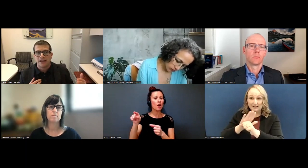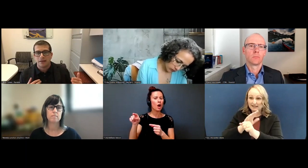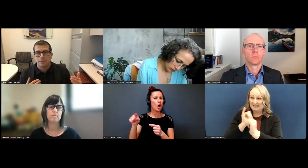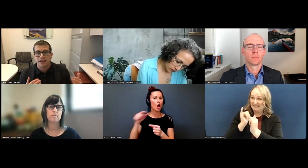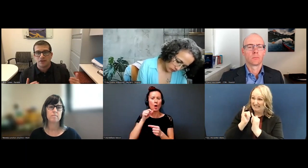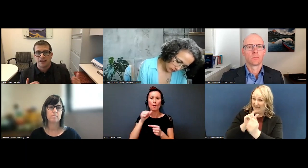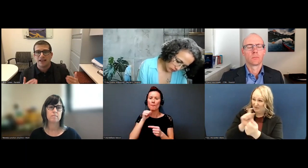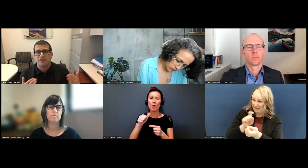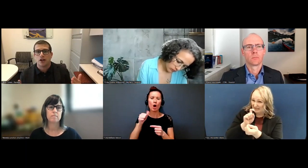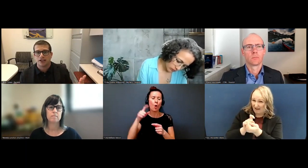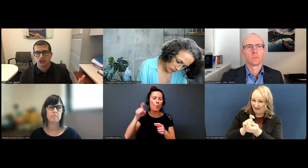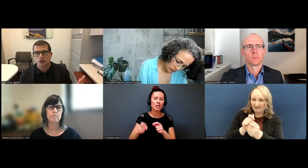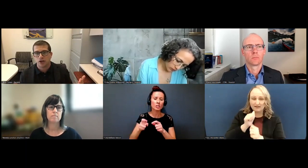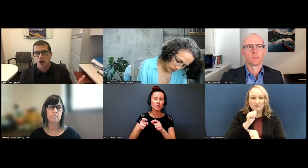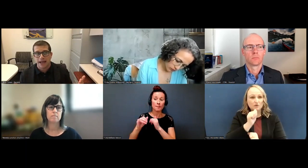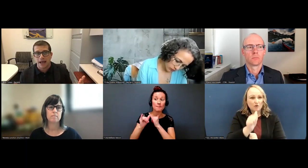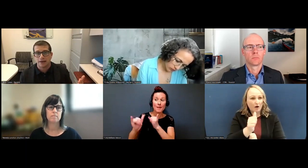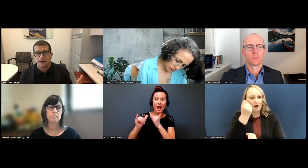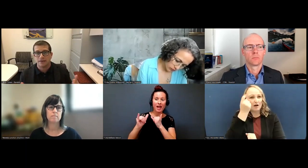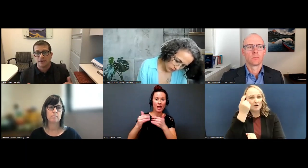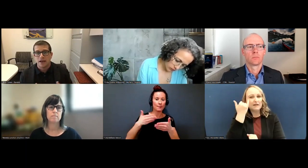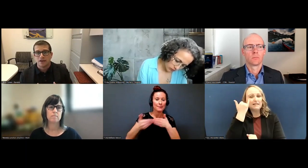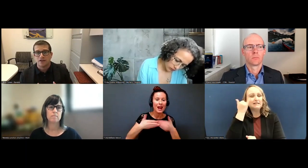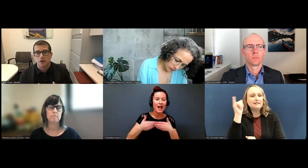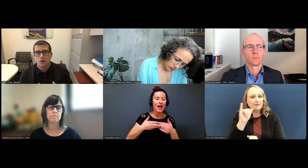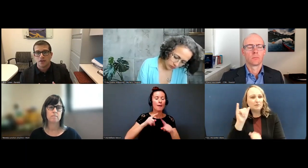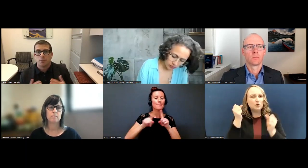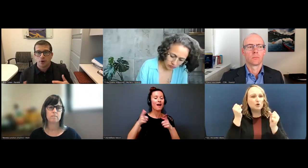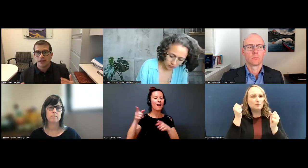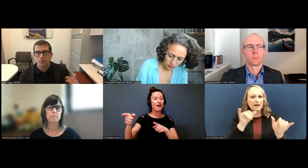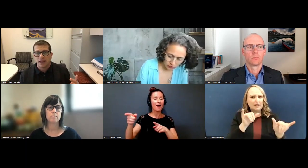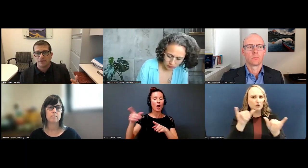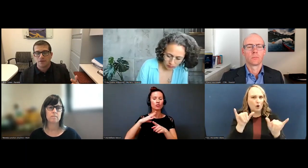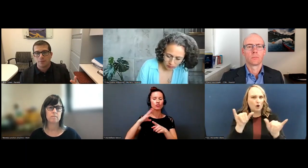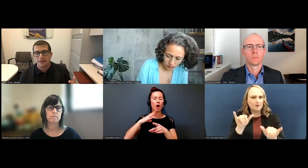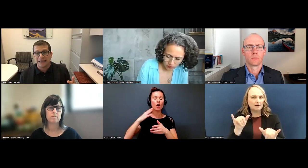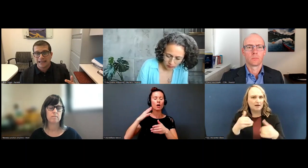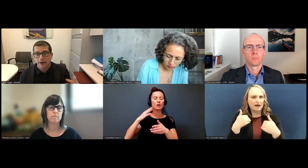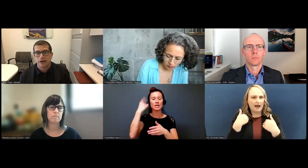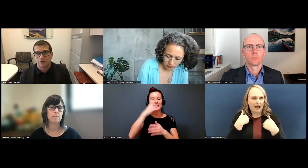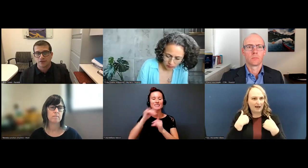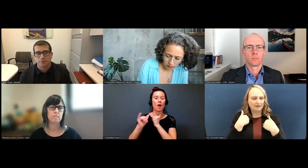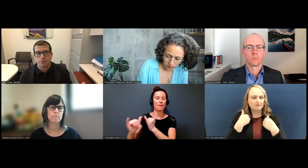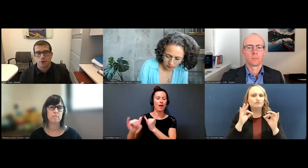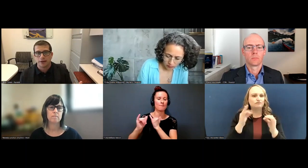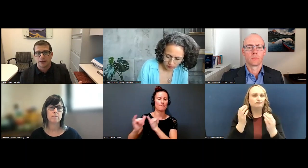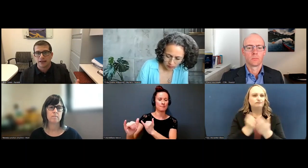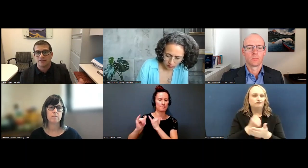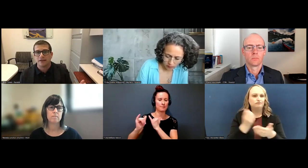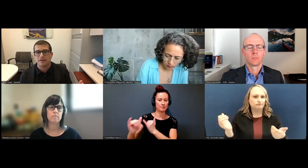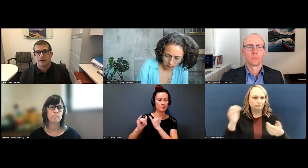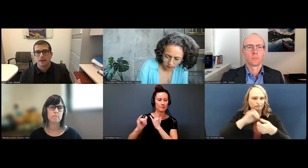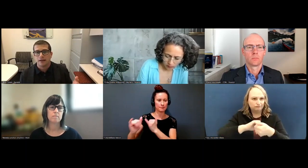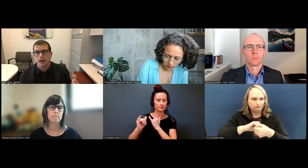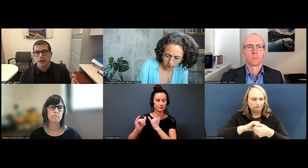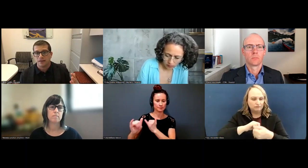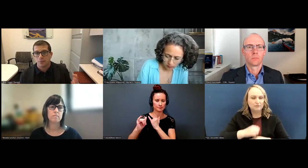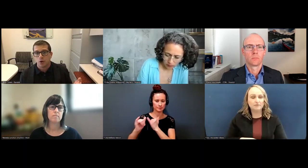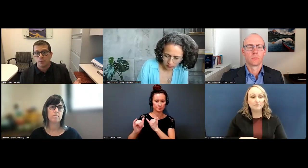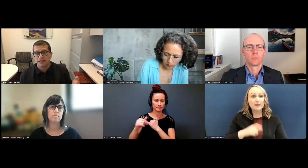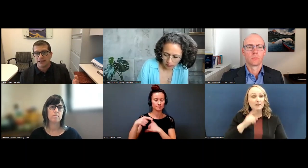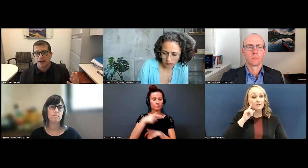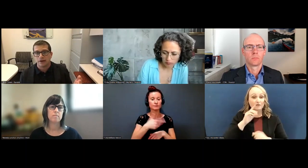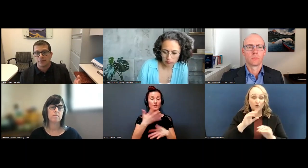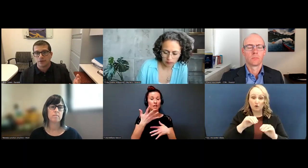but nevertheless have a lot of shared commonalities. So the burning platform in caregiver support isn't at